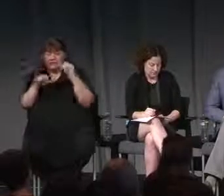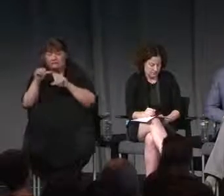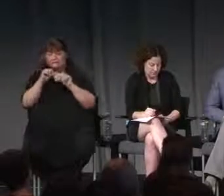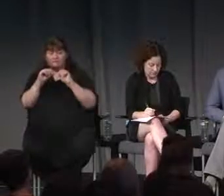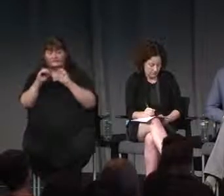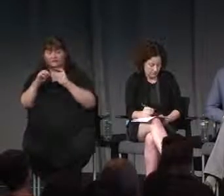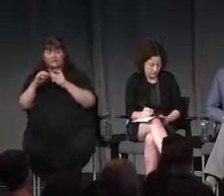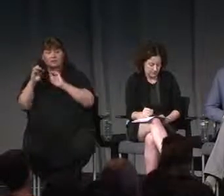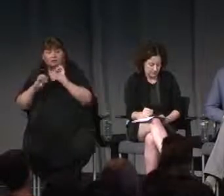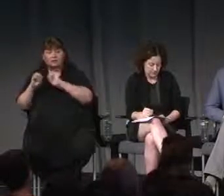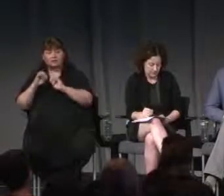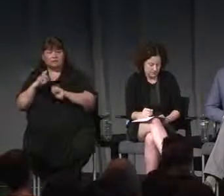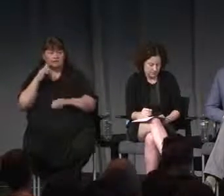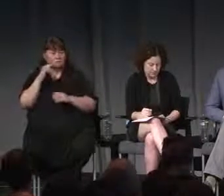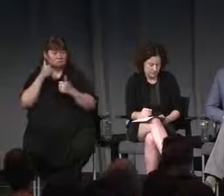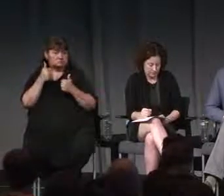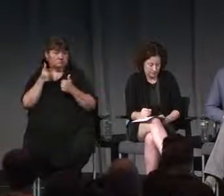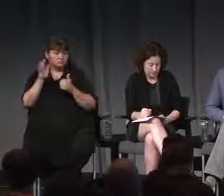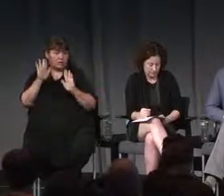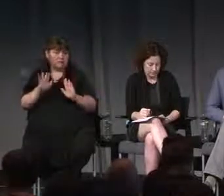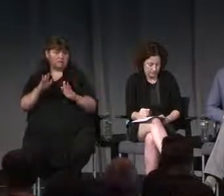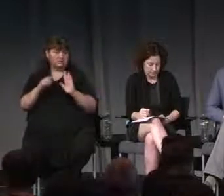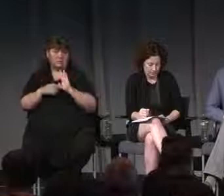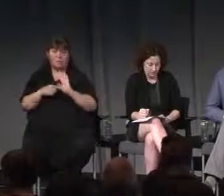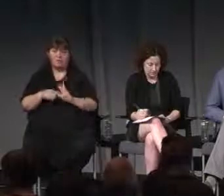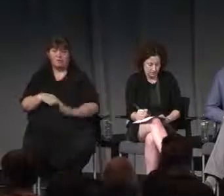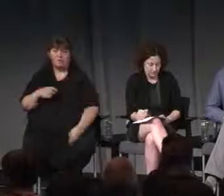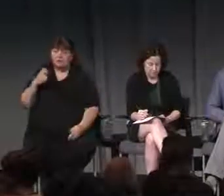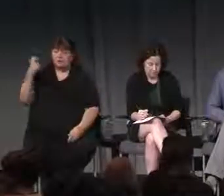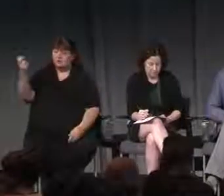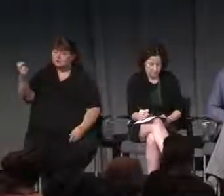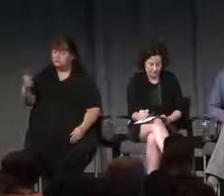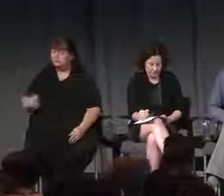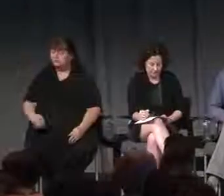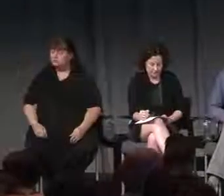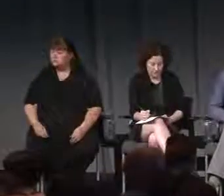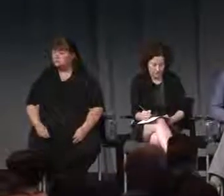example. Question back here.